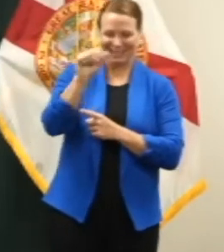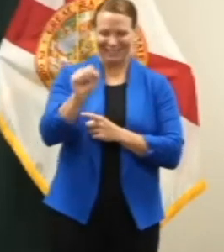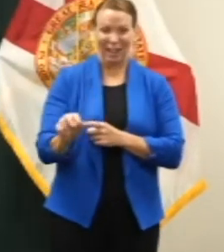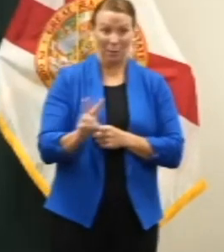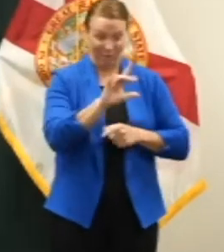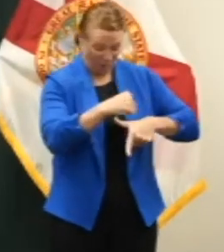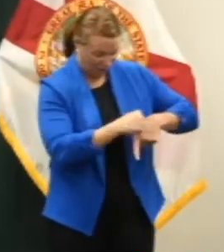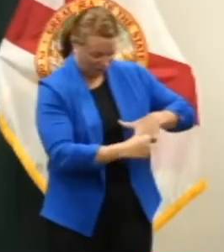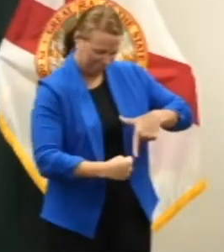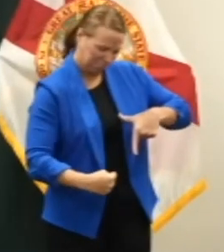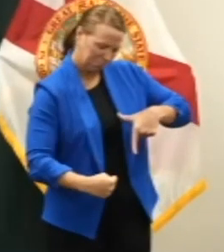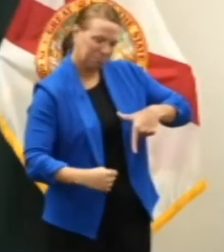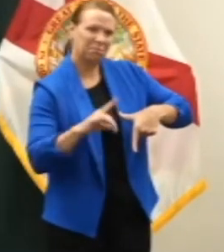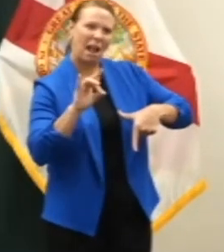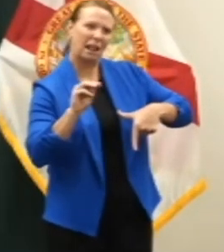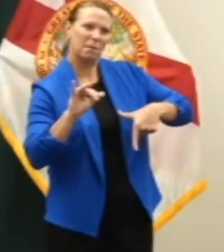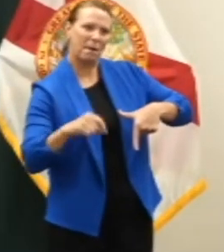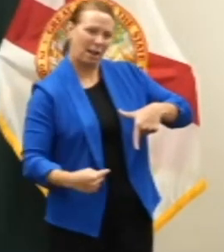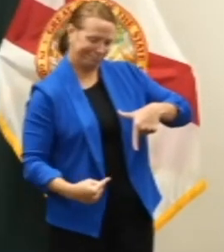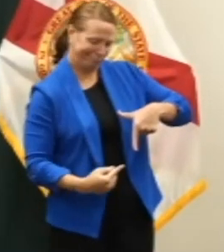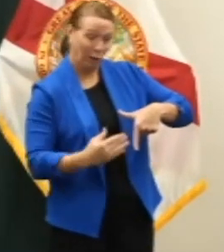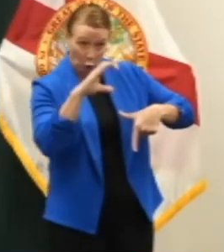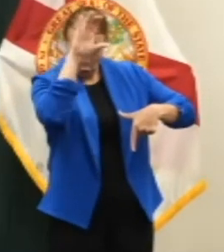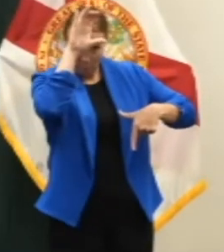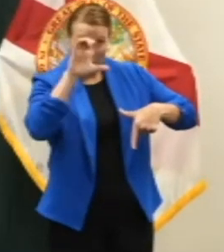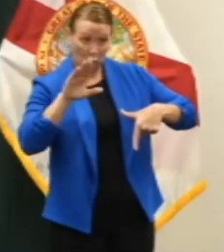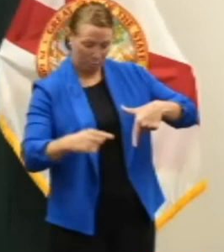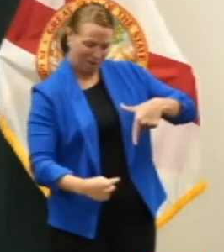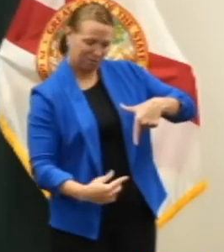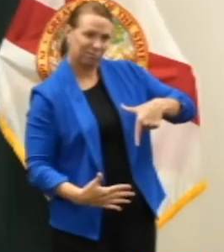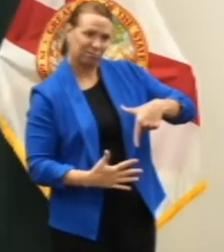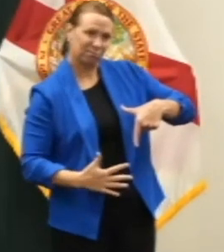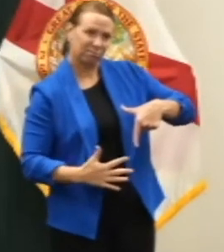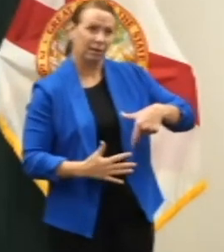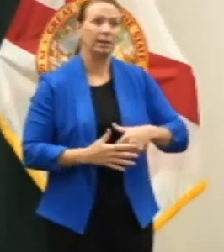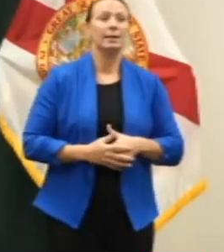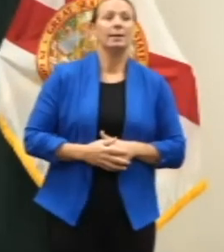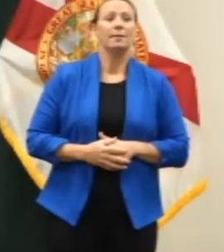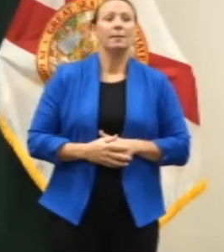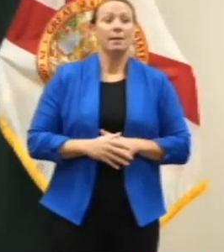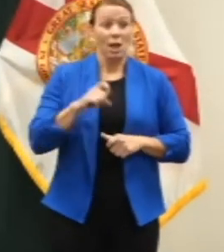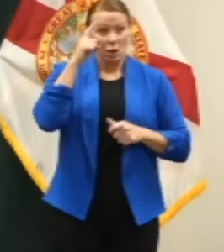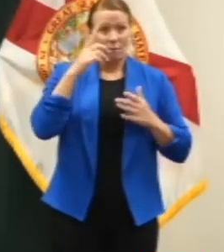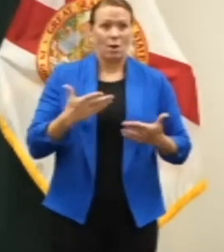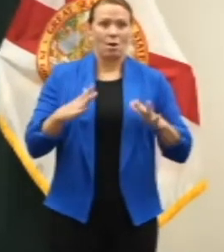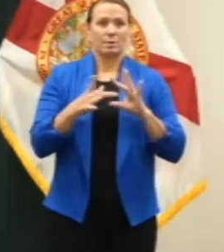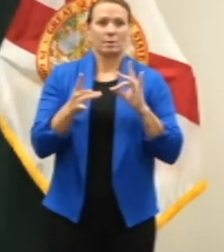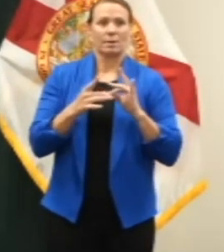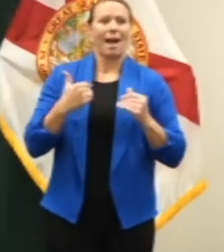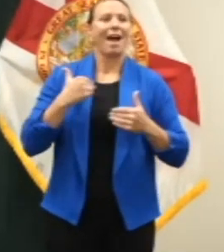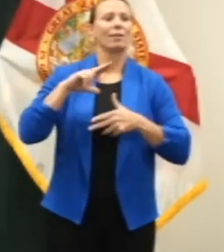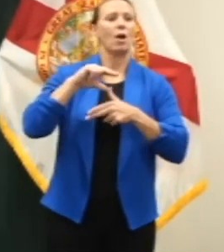Cuba. And it was forecast to strengthen as it moves forward, as the governor's mentioned. We already have hurricane warnings in